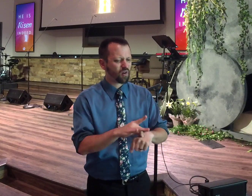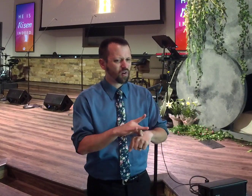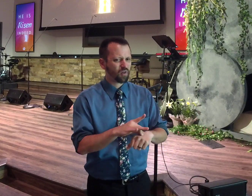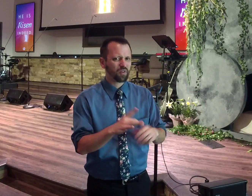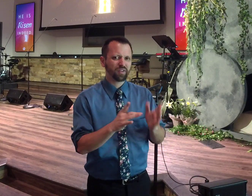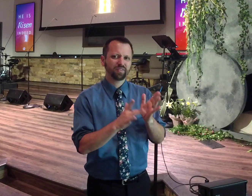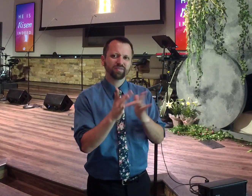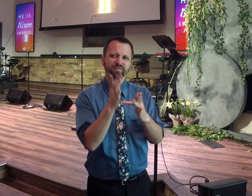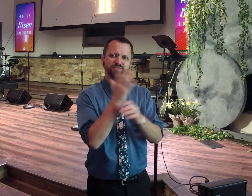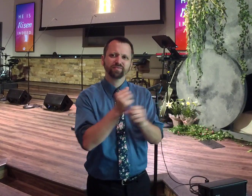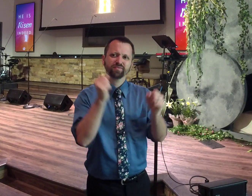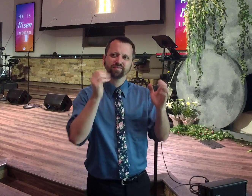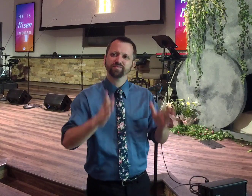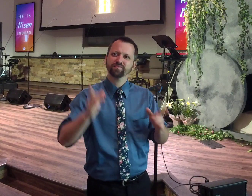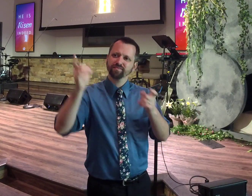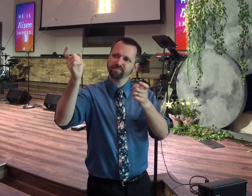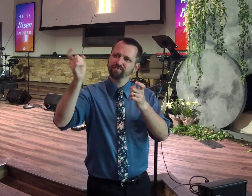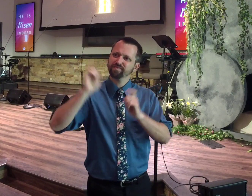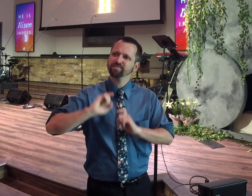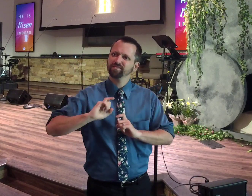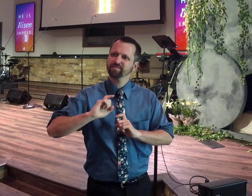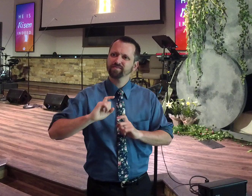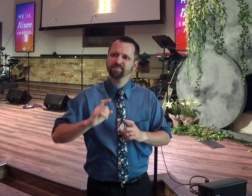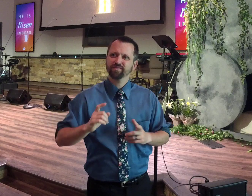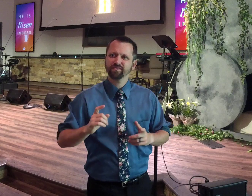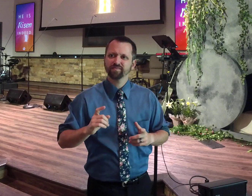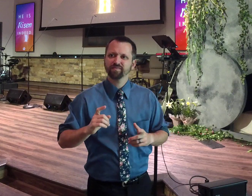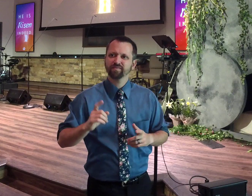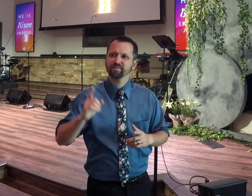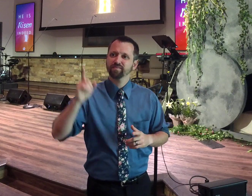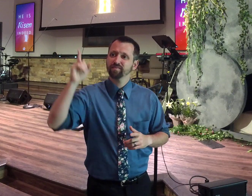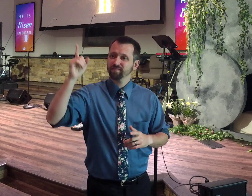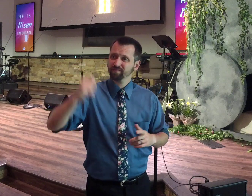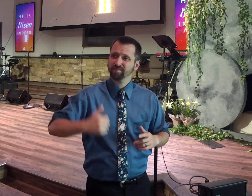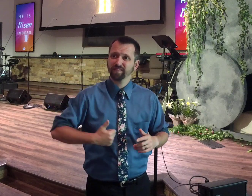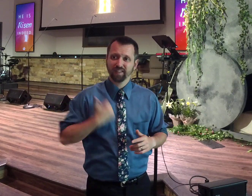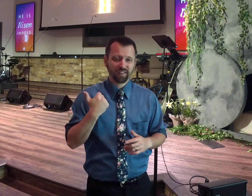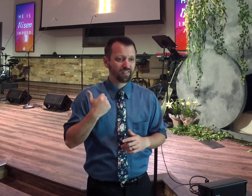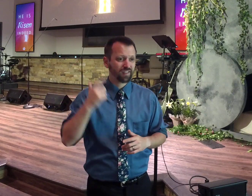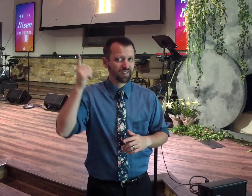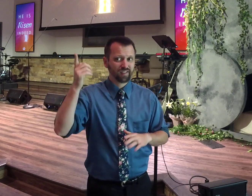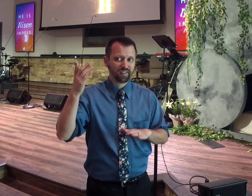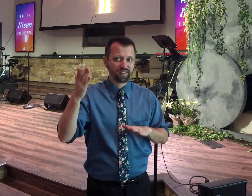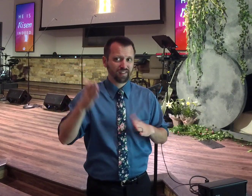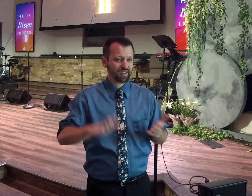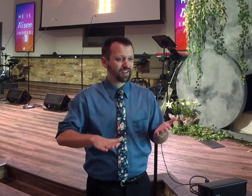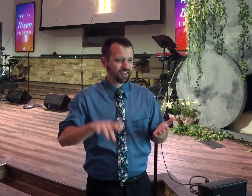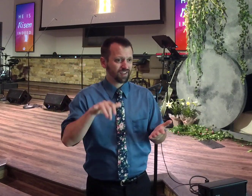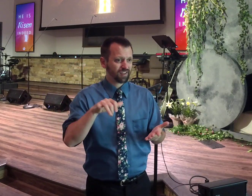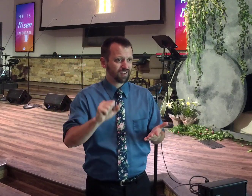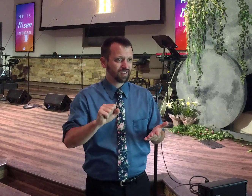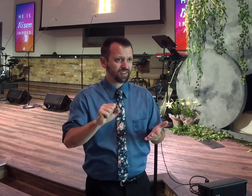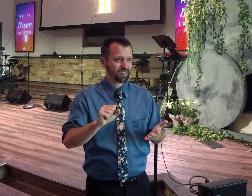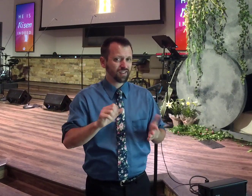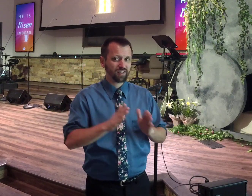living Savior, Jesus Christ. He is the one that lived, who died, but the Bible says in the book of Revelation that